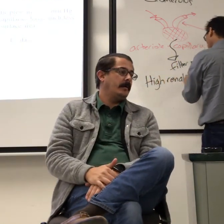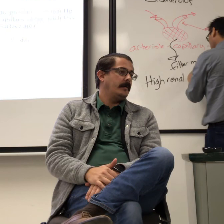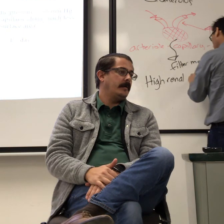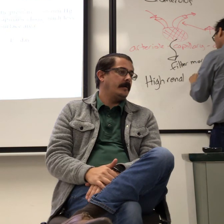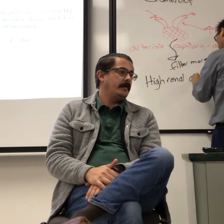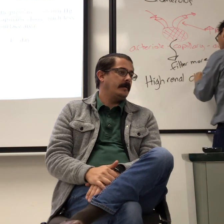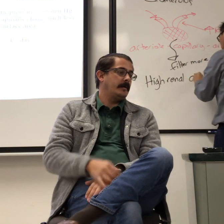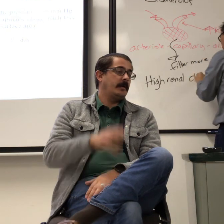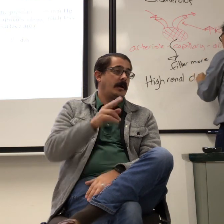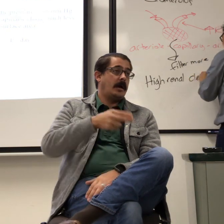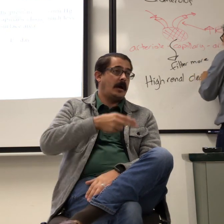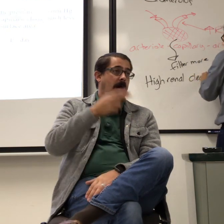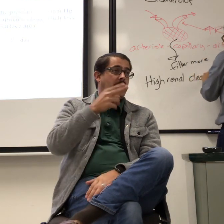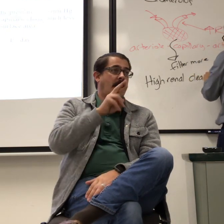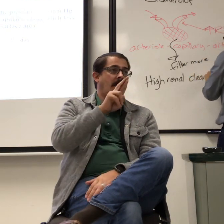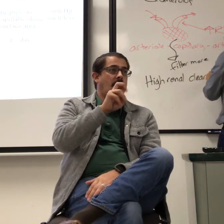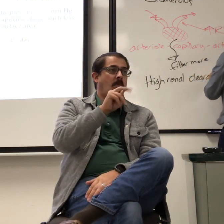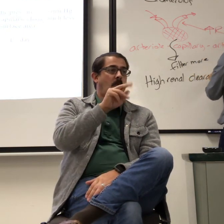renal